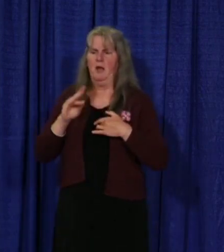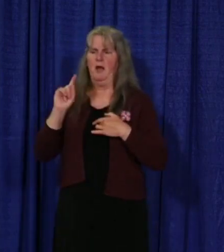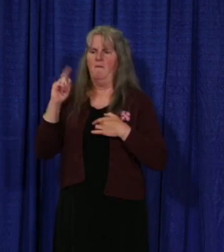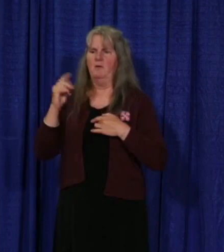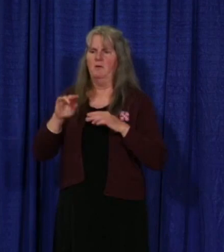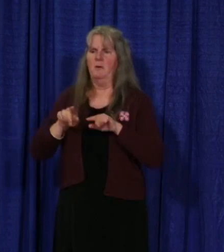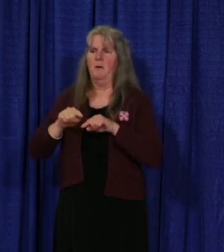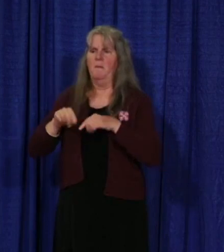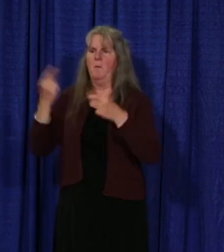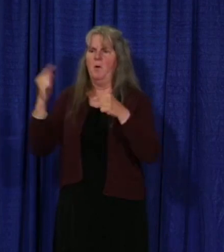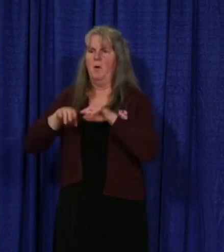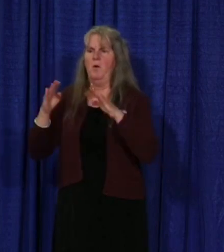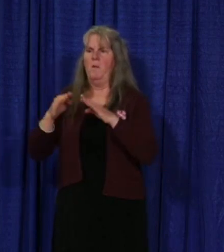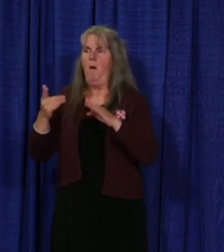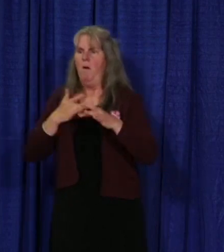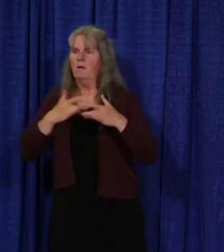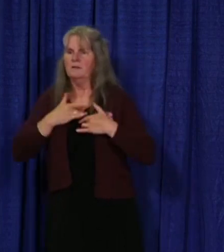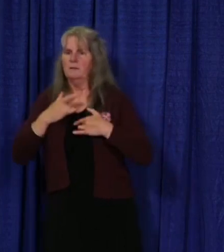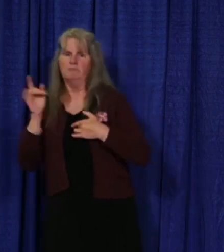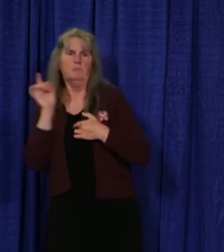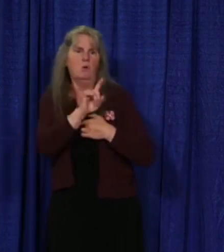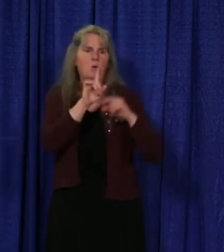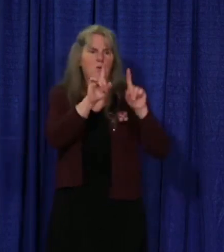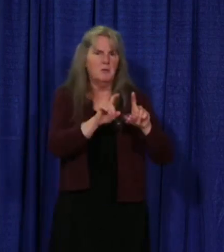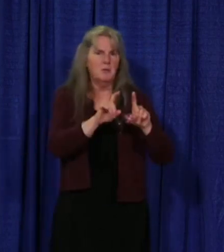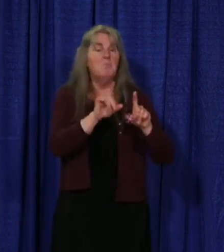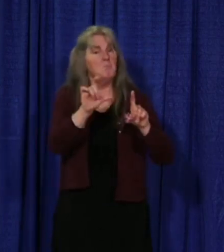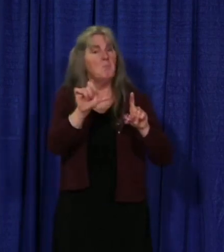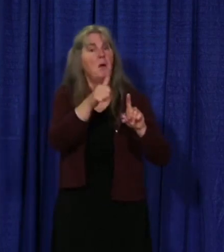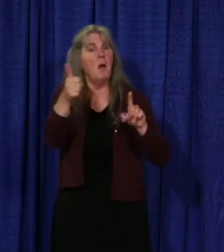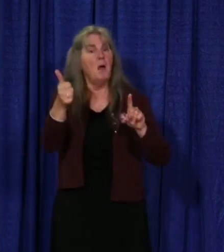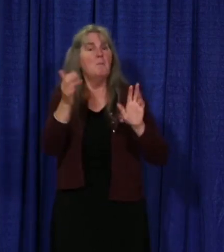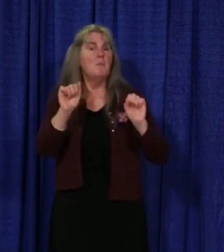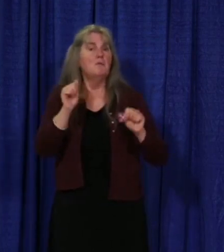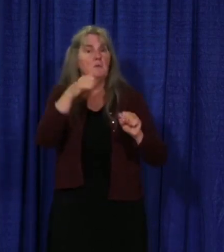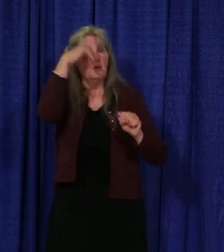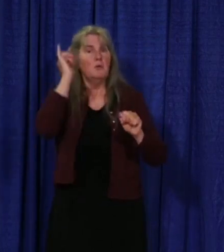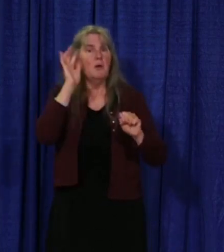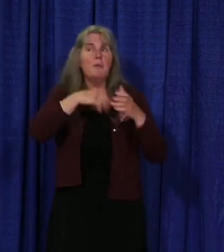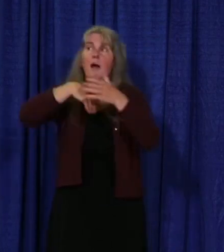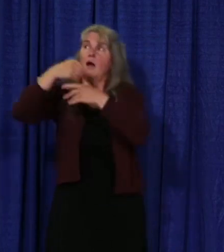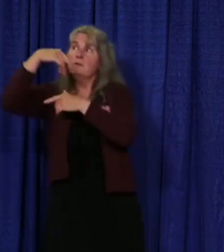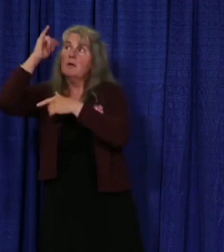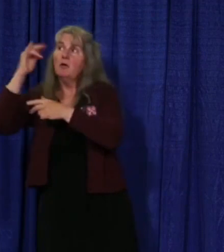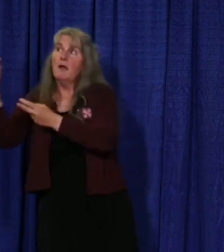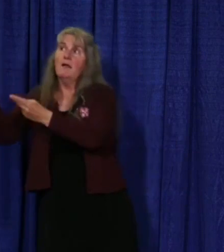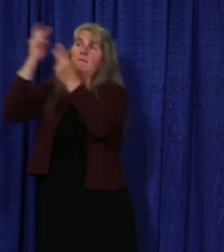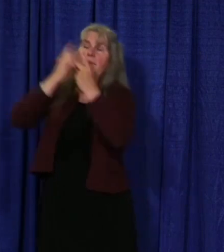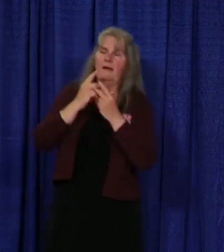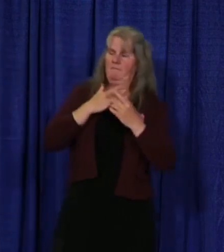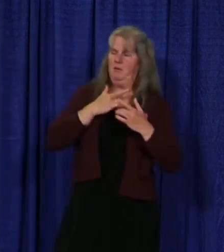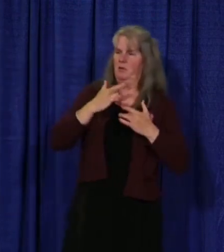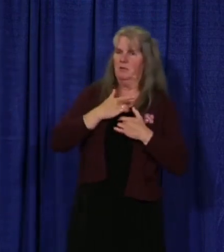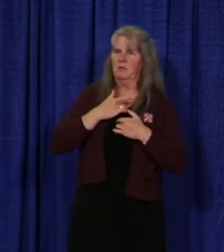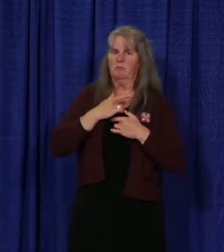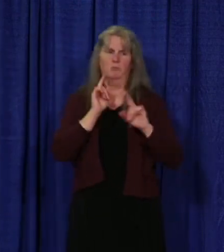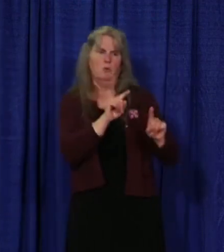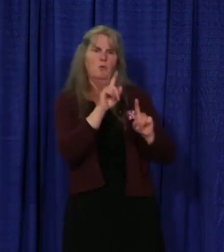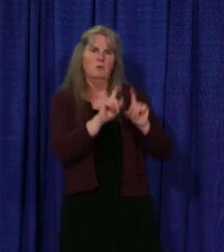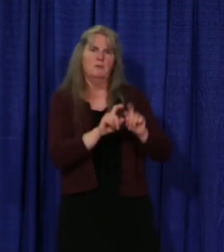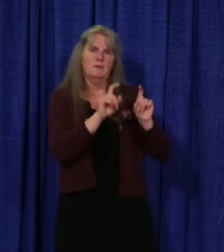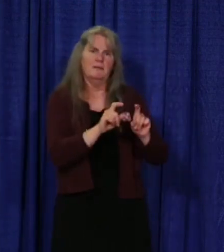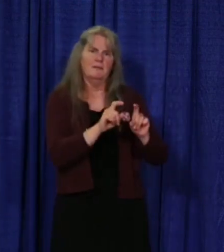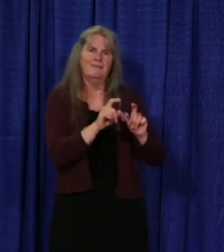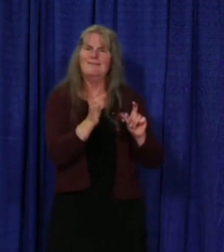July 1st, as well as Yukoners returning from travel outside Yukon. Of course, we now have a broader symptom